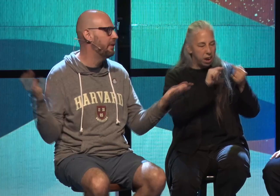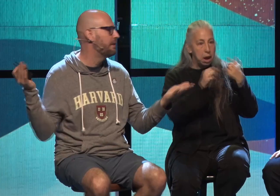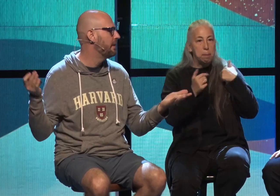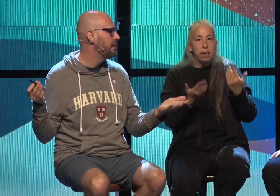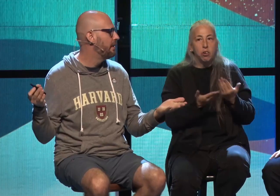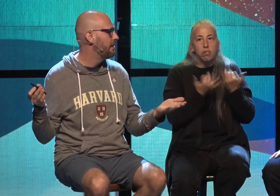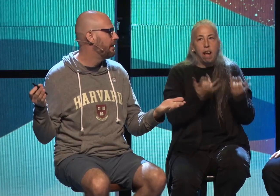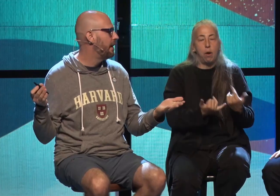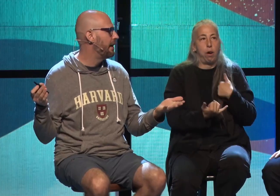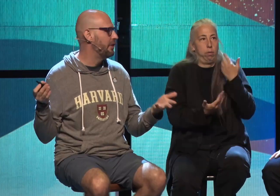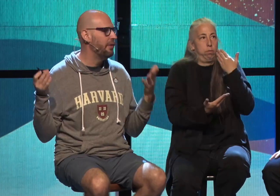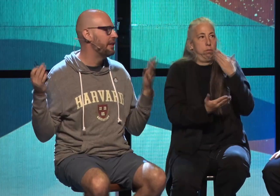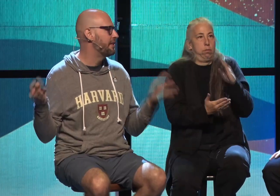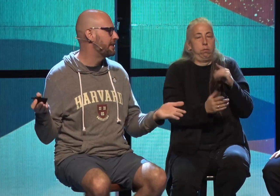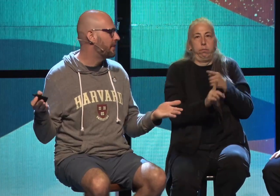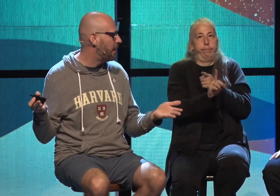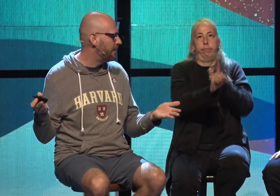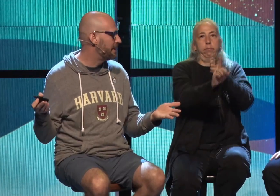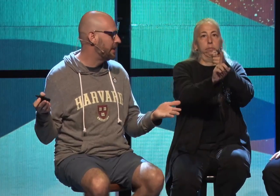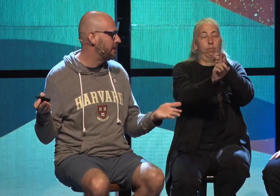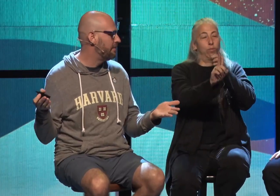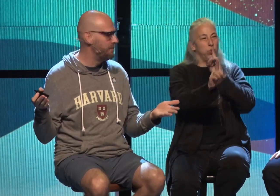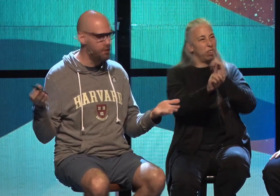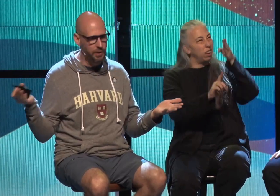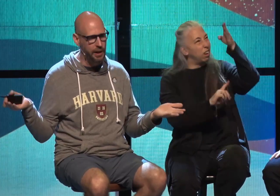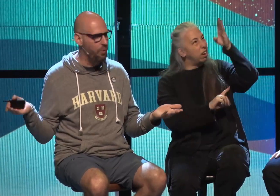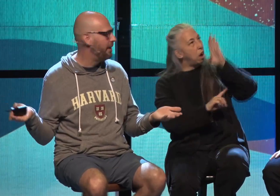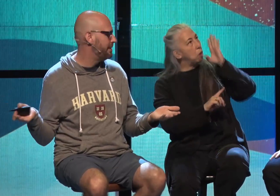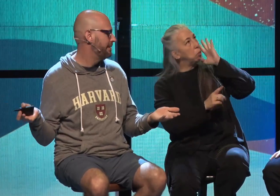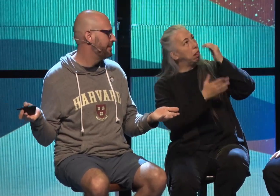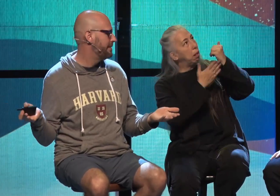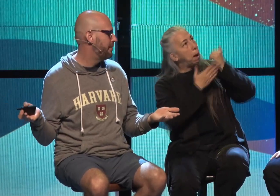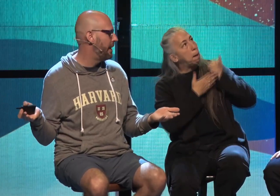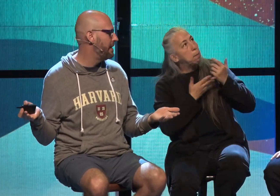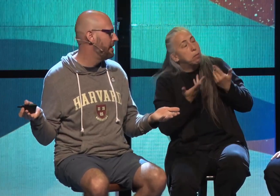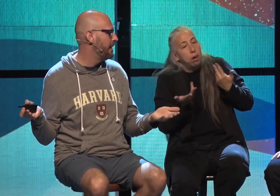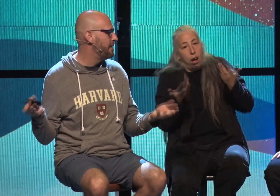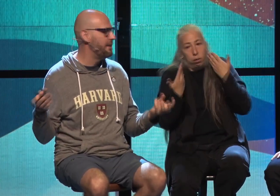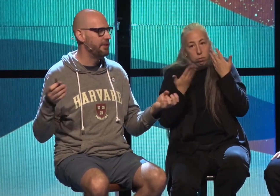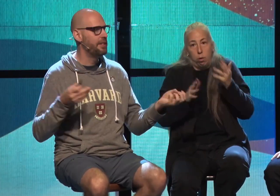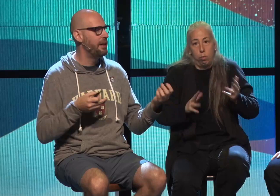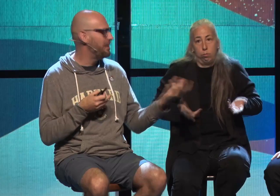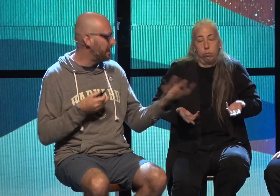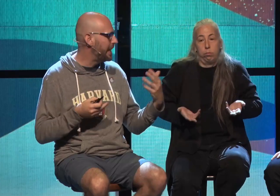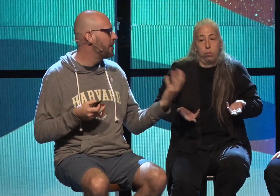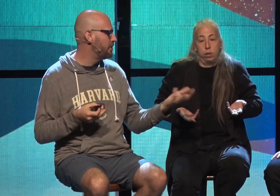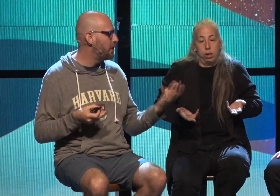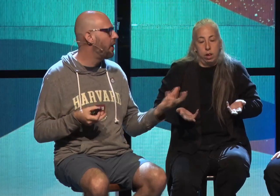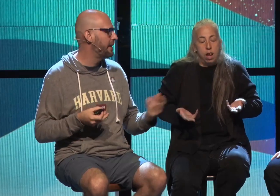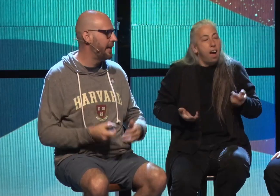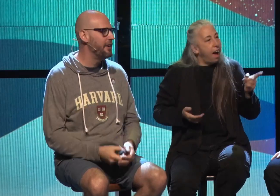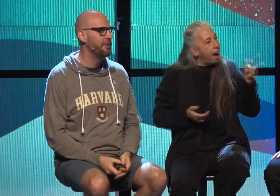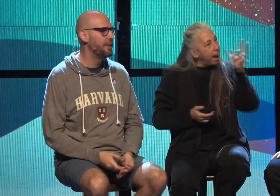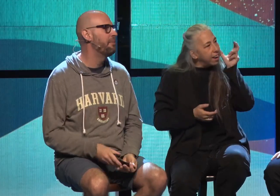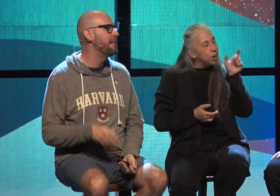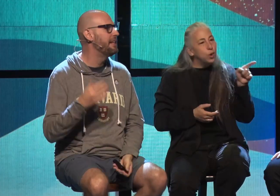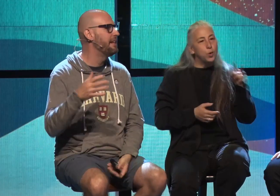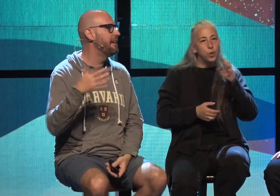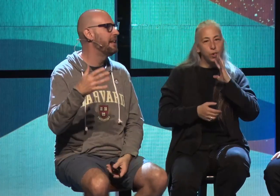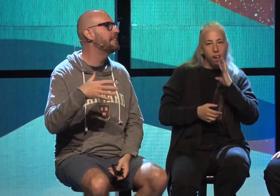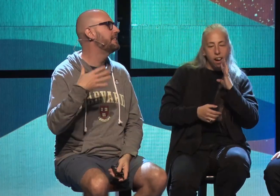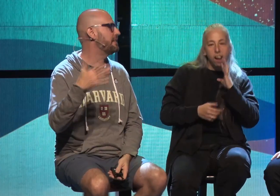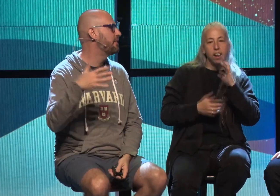don't know that there is a God that's going to do what I want, right? That there's some, as I hear you talk, like I hear there's